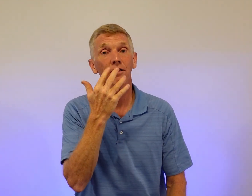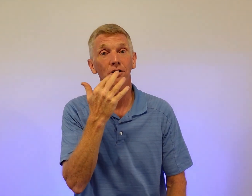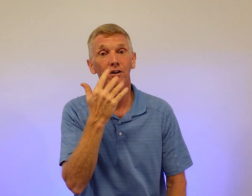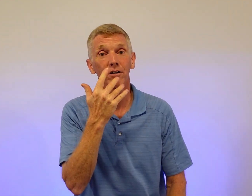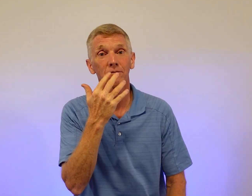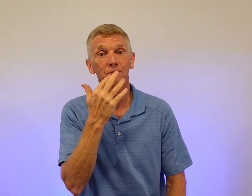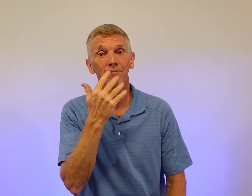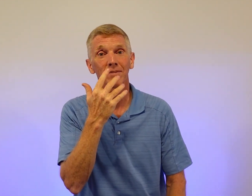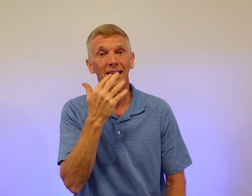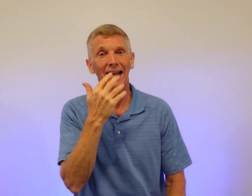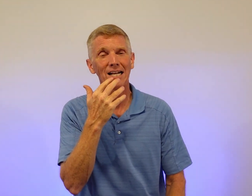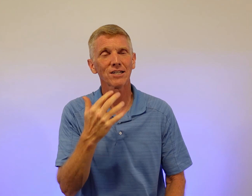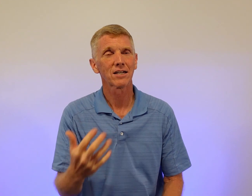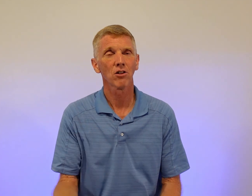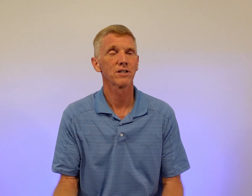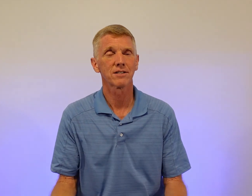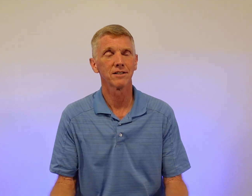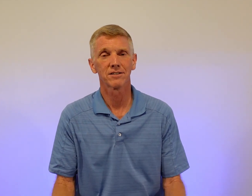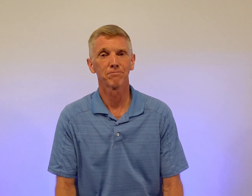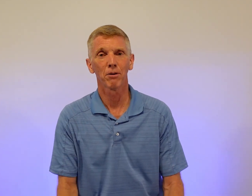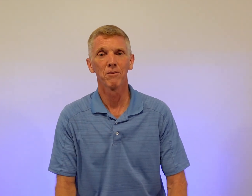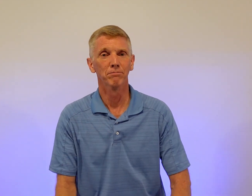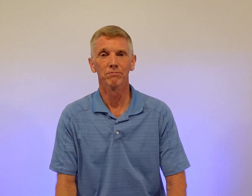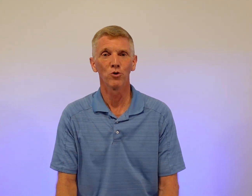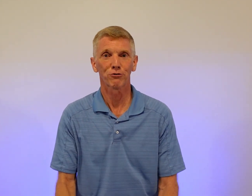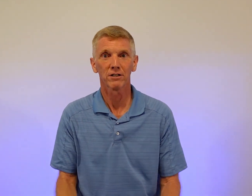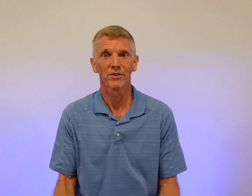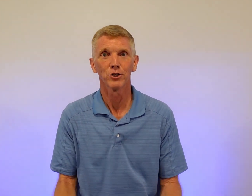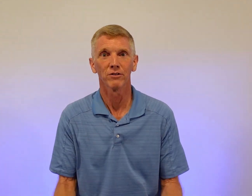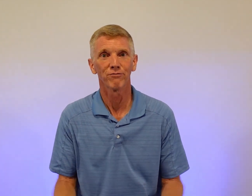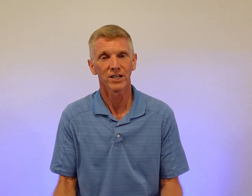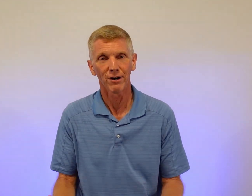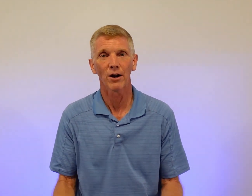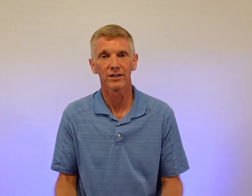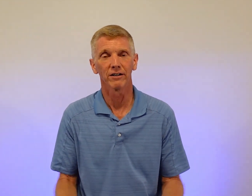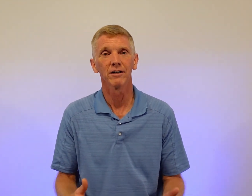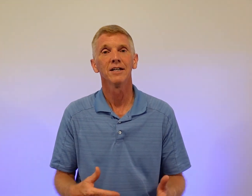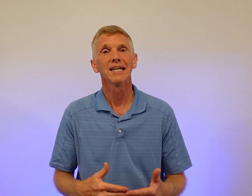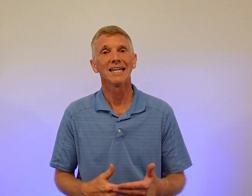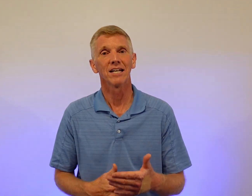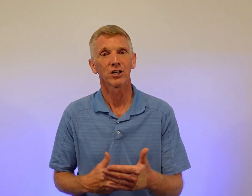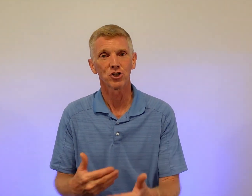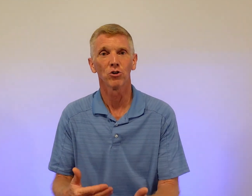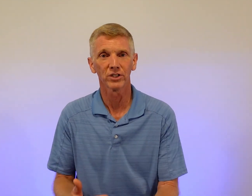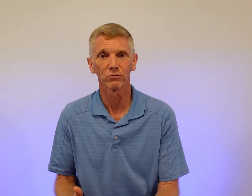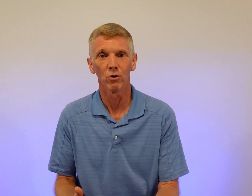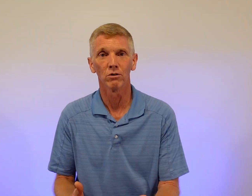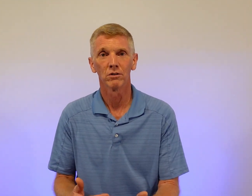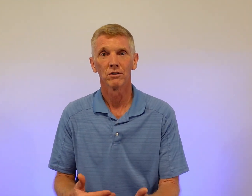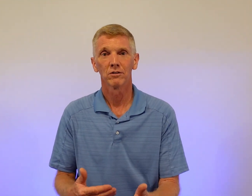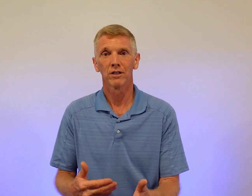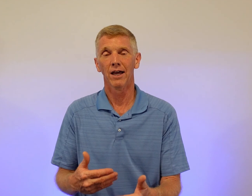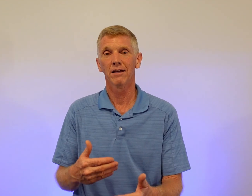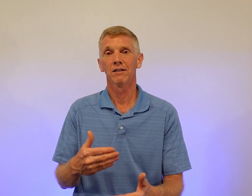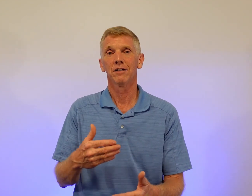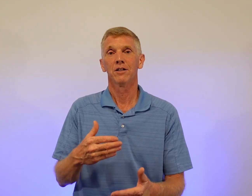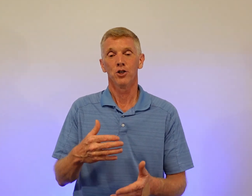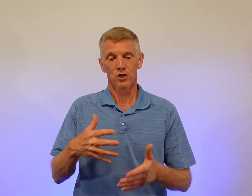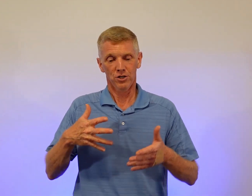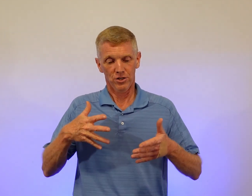color, and I just think color is probably the most critical thing you can figure out here in a consulting role. Okay, does